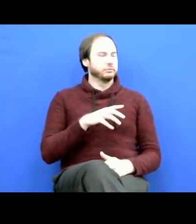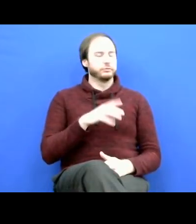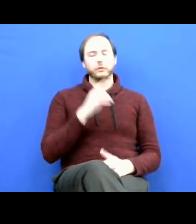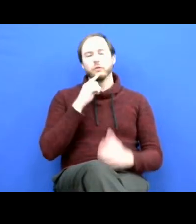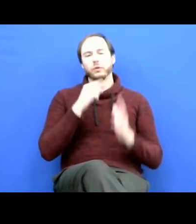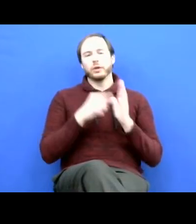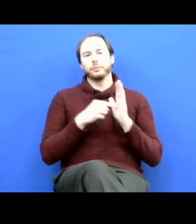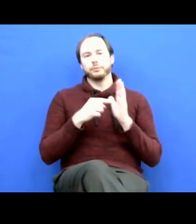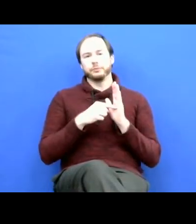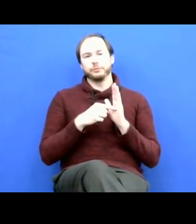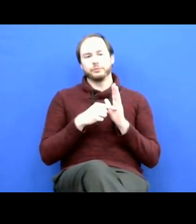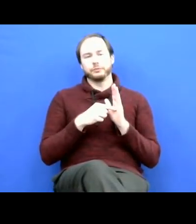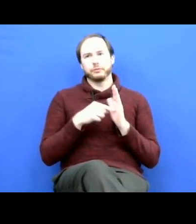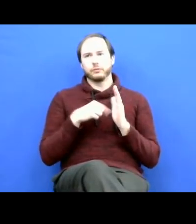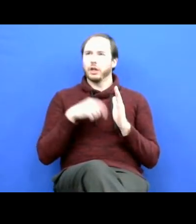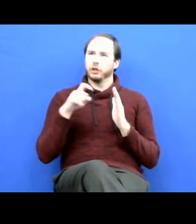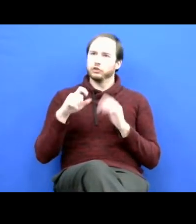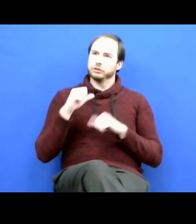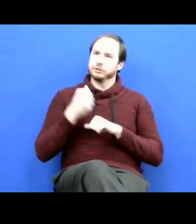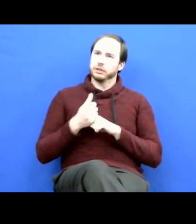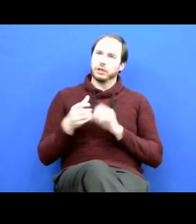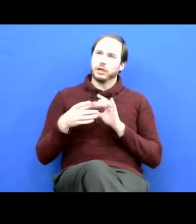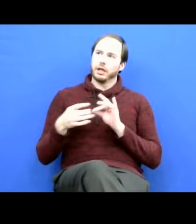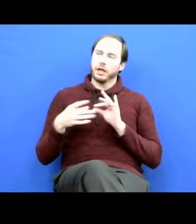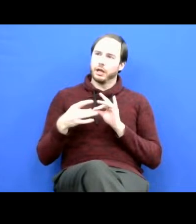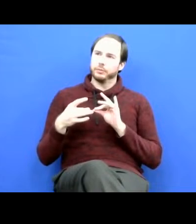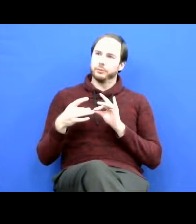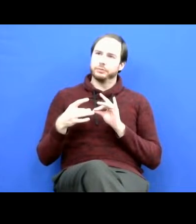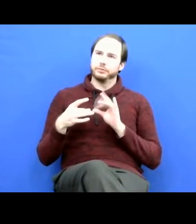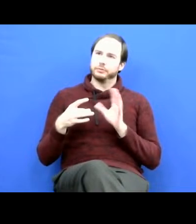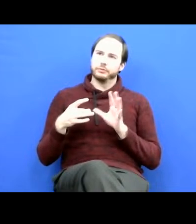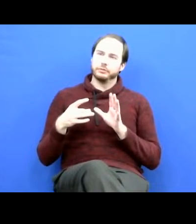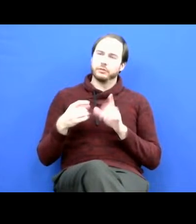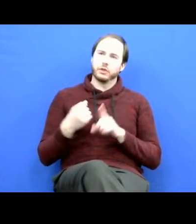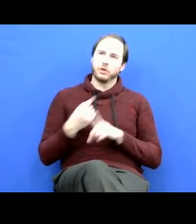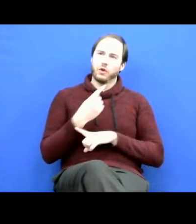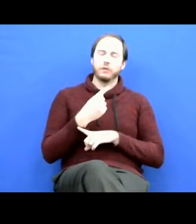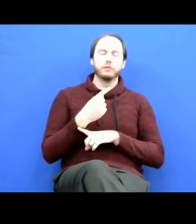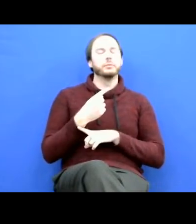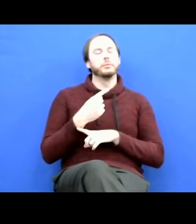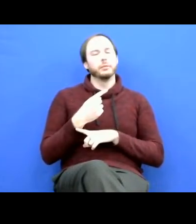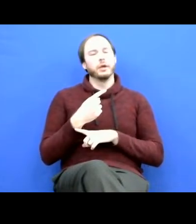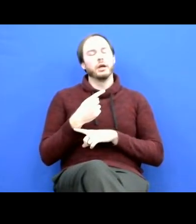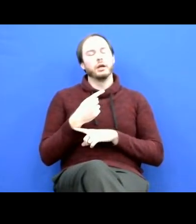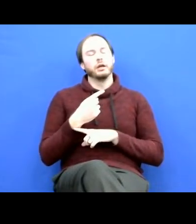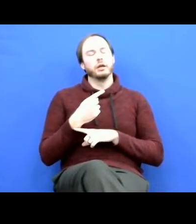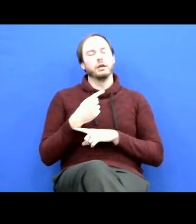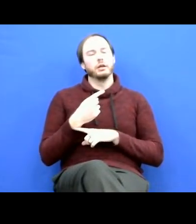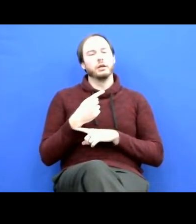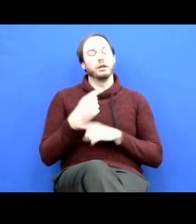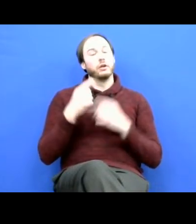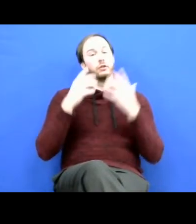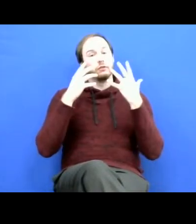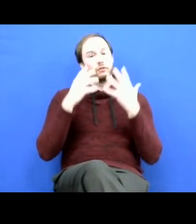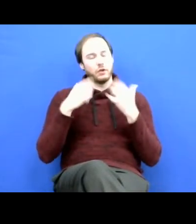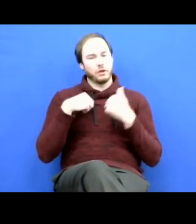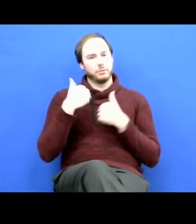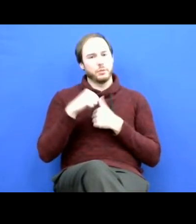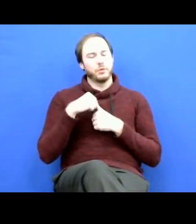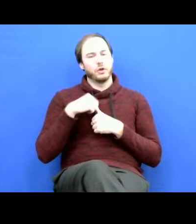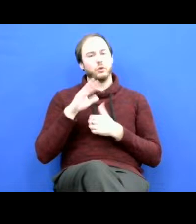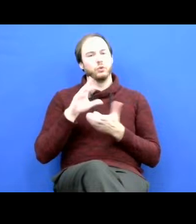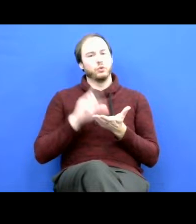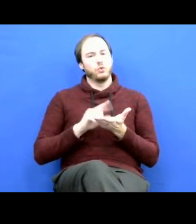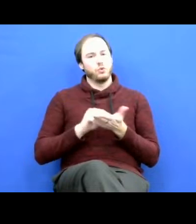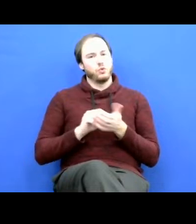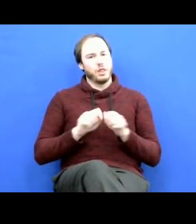at the numbers, and I should make a comment, it's not exactly related to this, but unfortunately, when I did the newsletter,